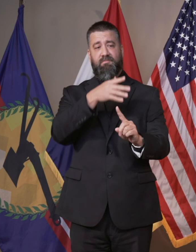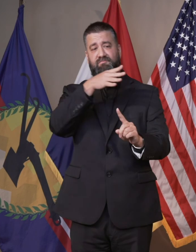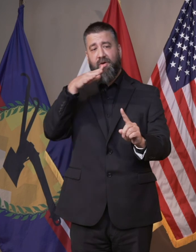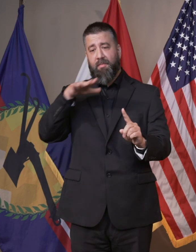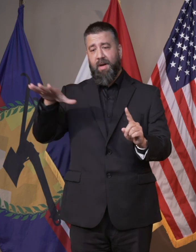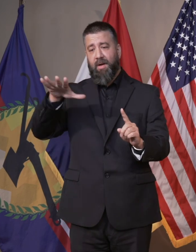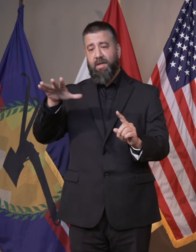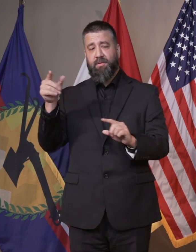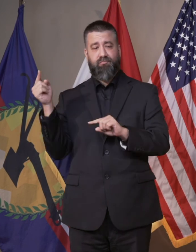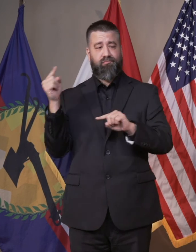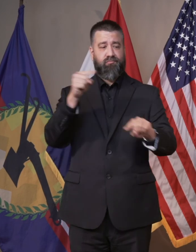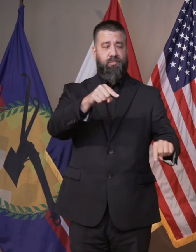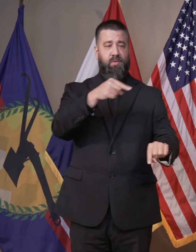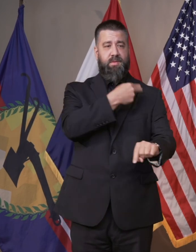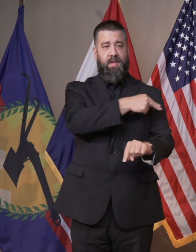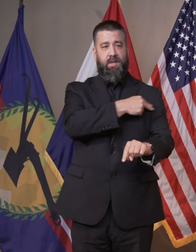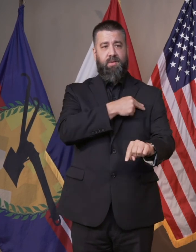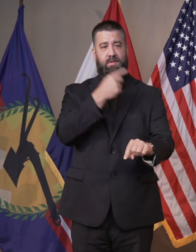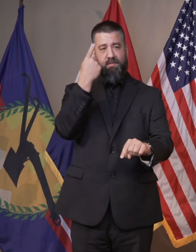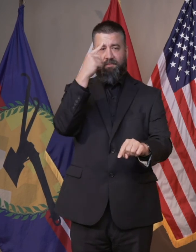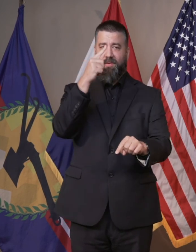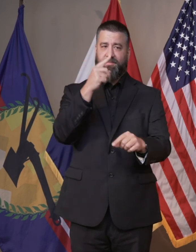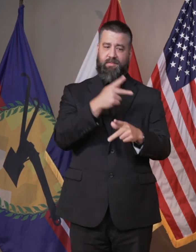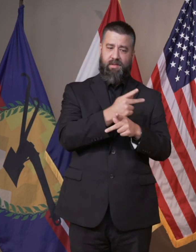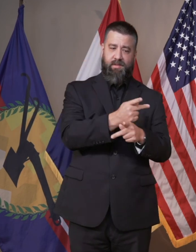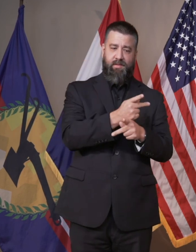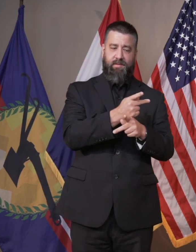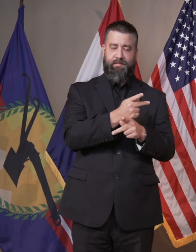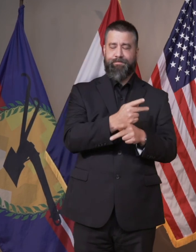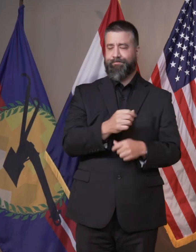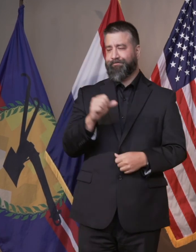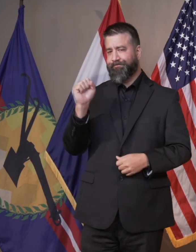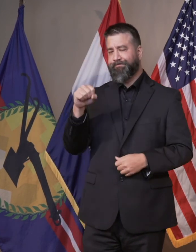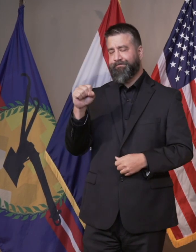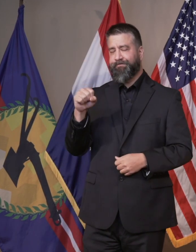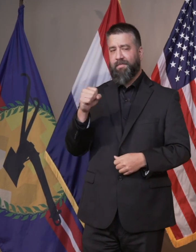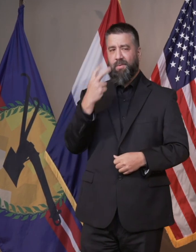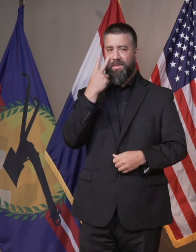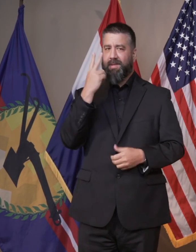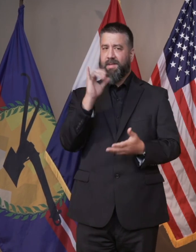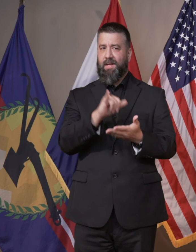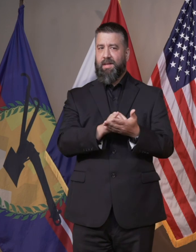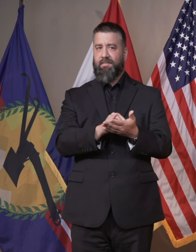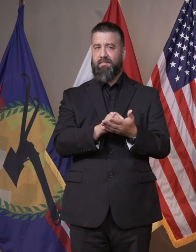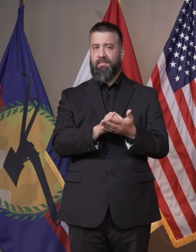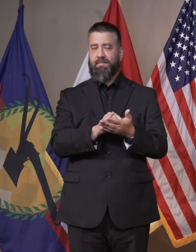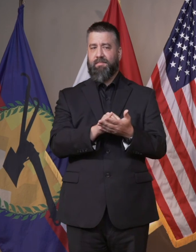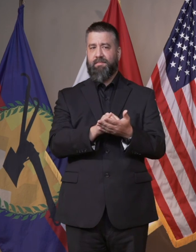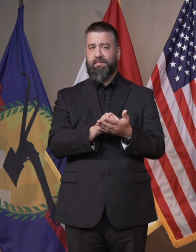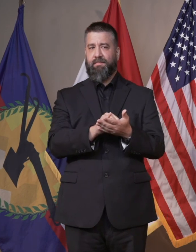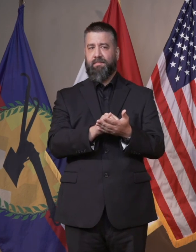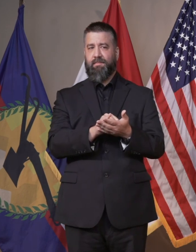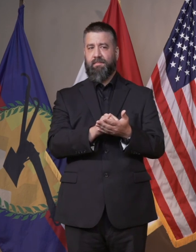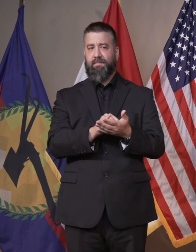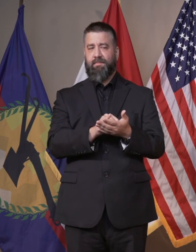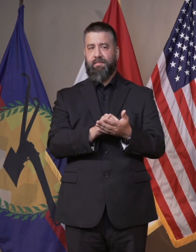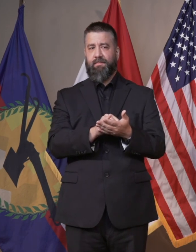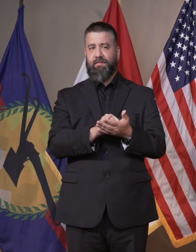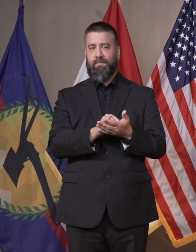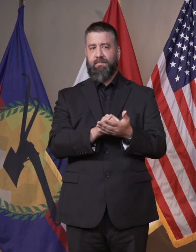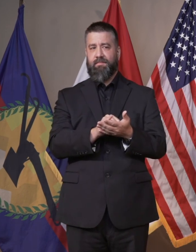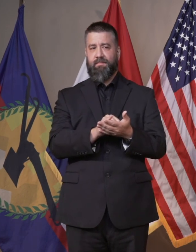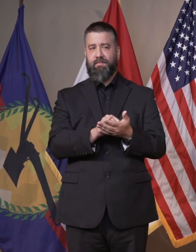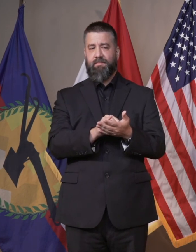a trend that we're still kind of seeing? That's a trend we're seeing, and I expect that trend will track along with the cases that are